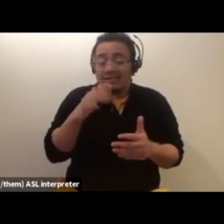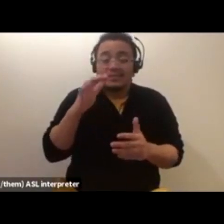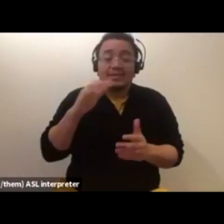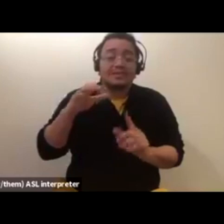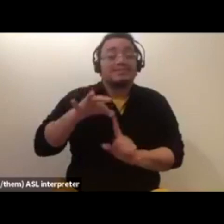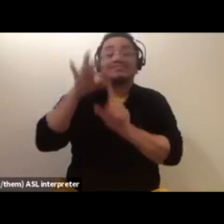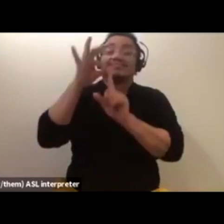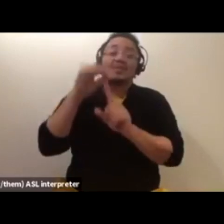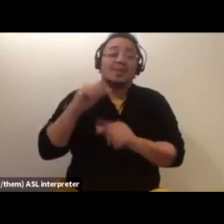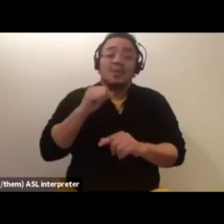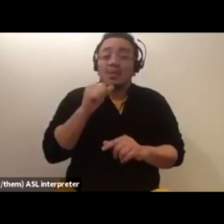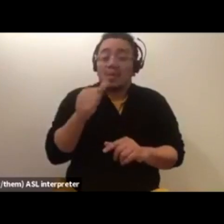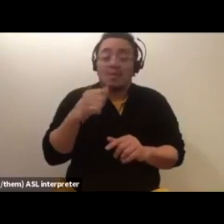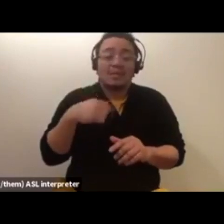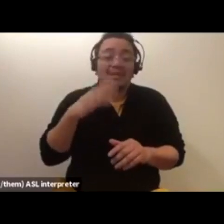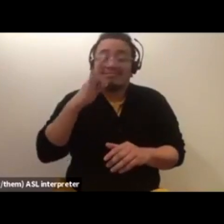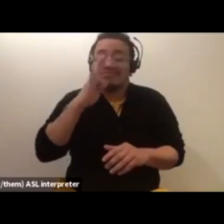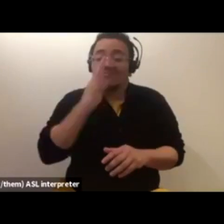Yeah.